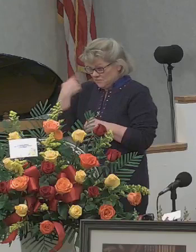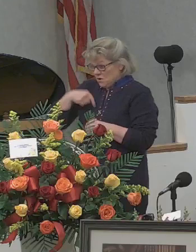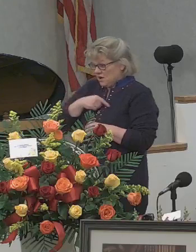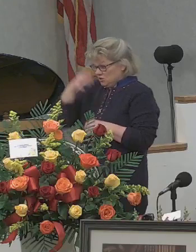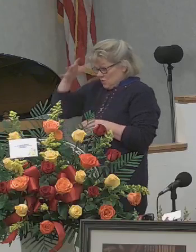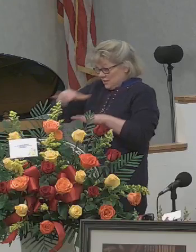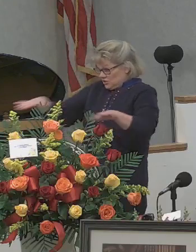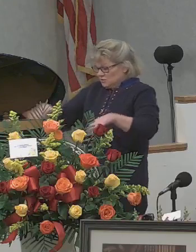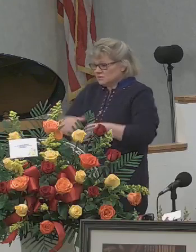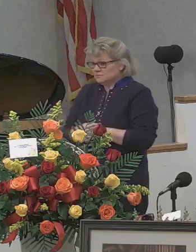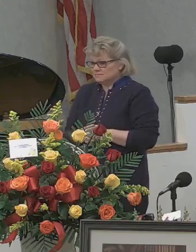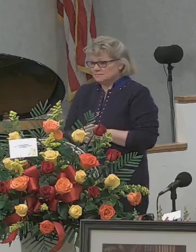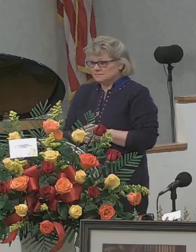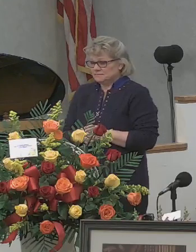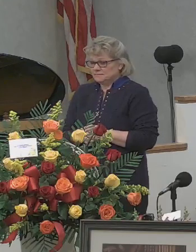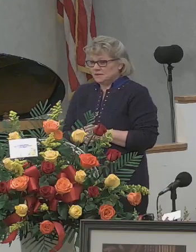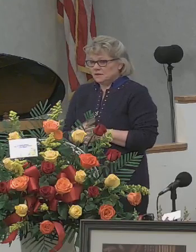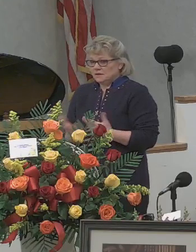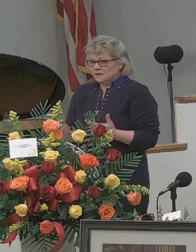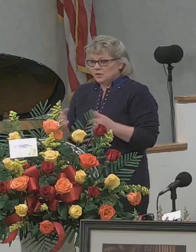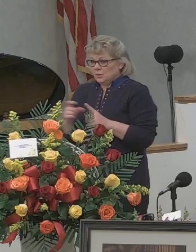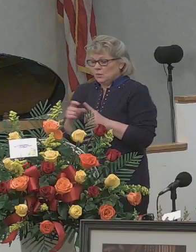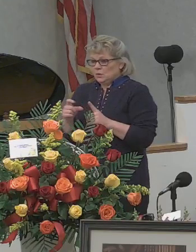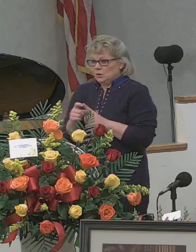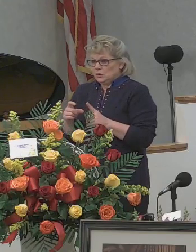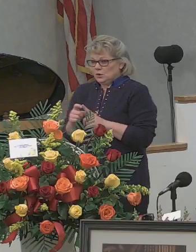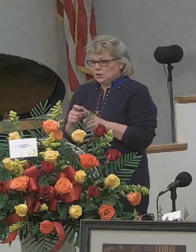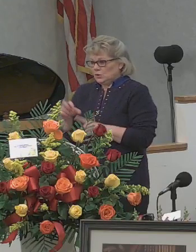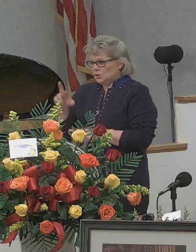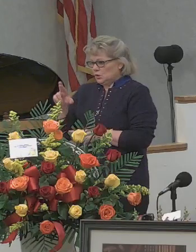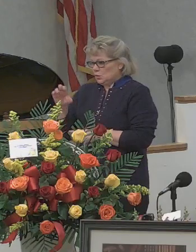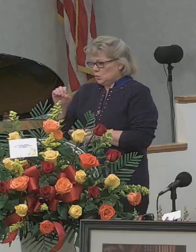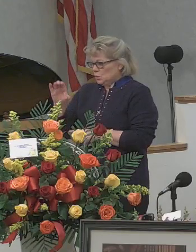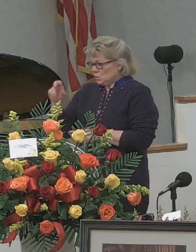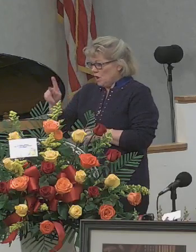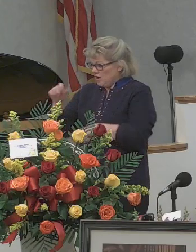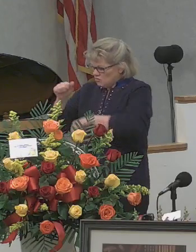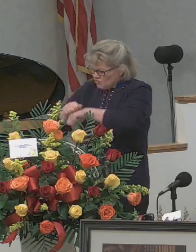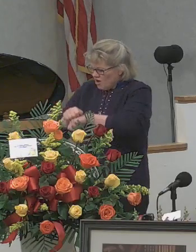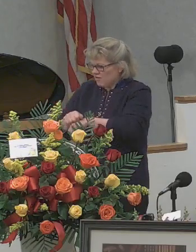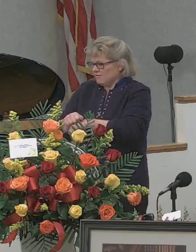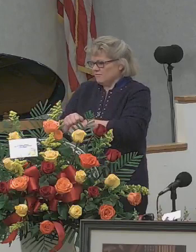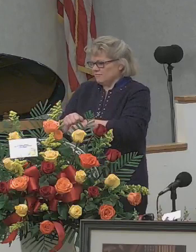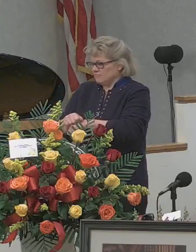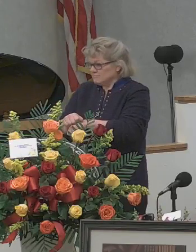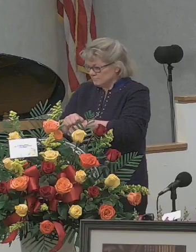grandkids, the word rock came to me.